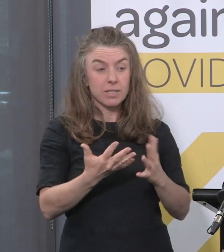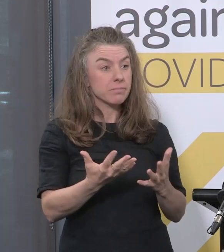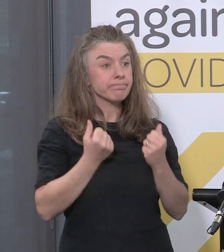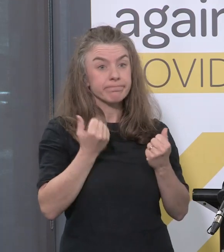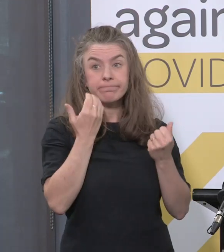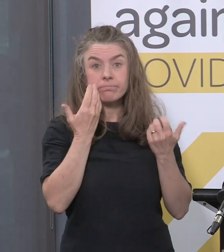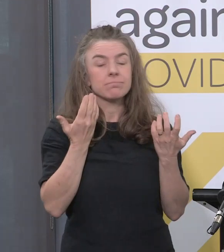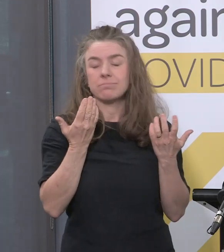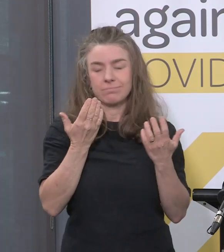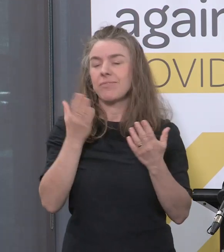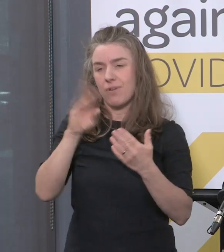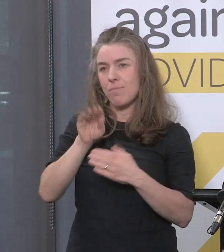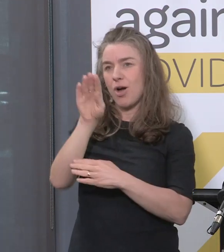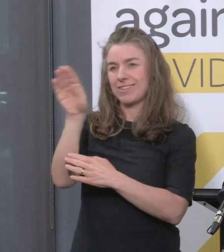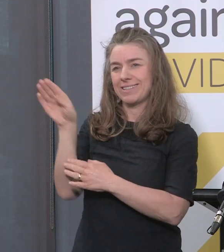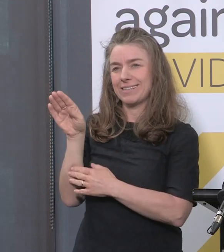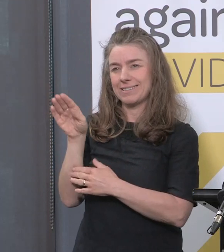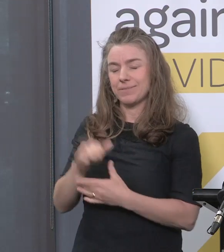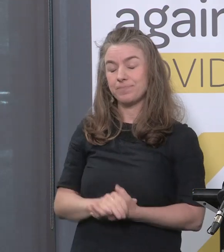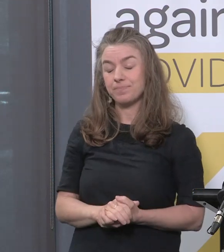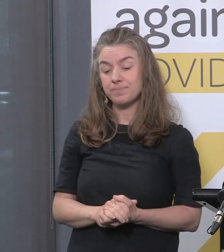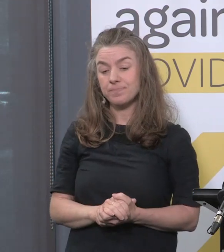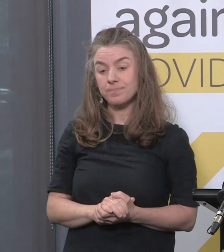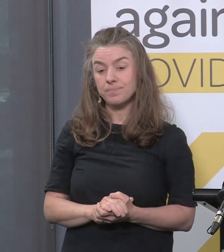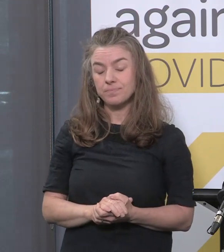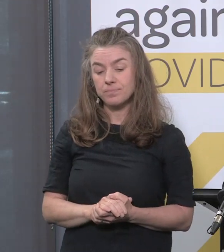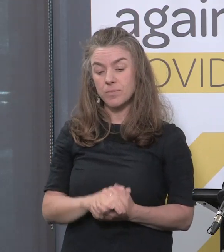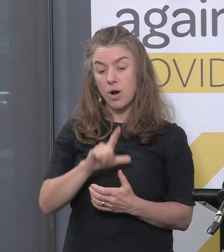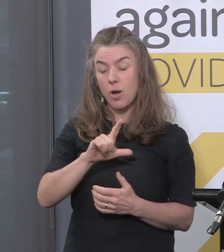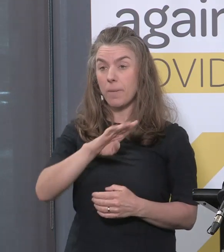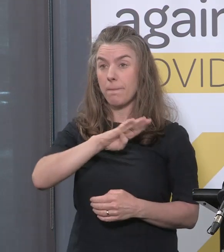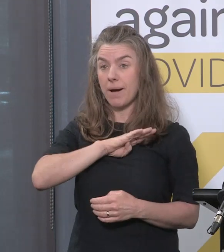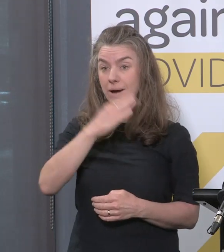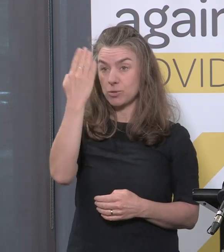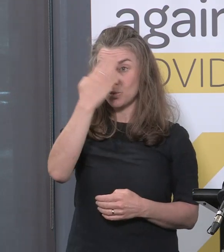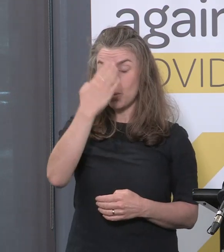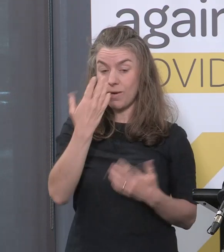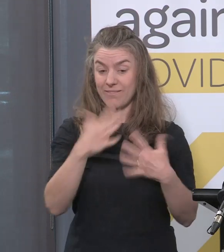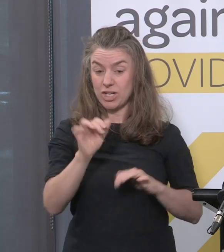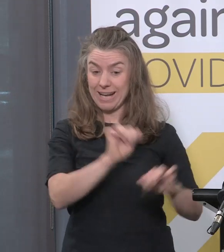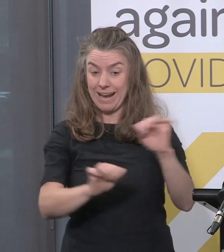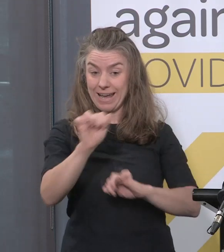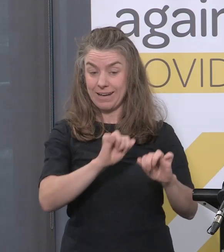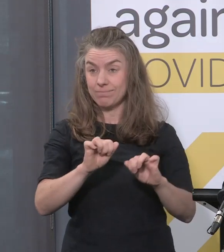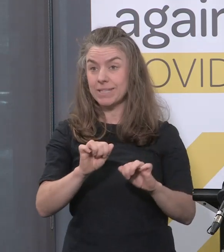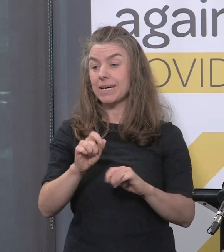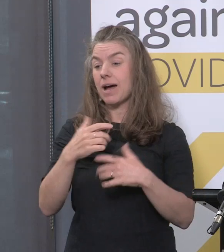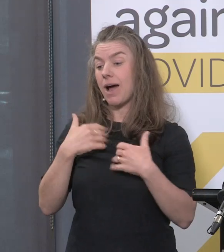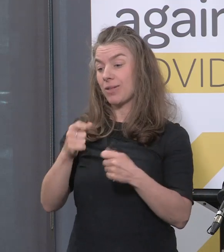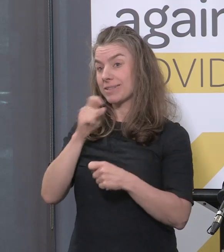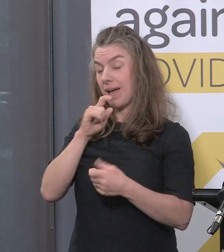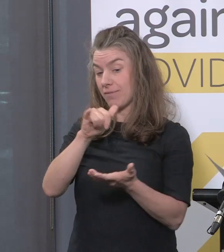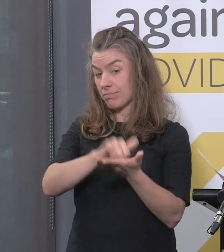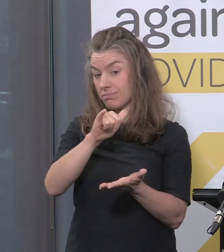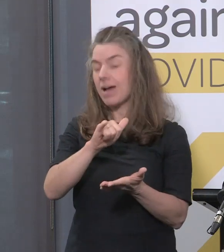precautionary basis wanting to rule out. Once cleaned and approved by local public health staff, the school is expected to reopen